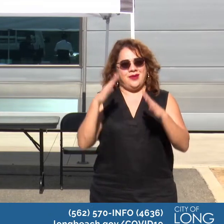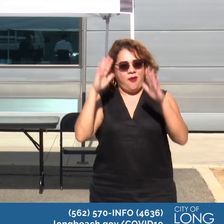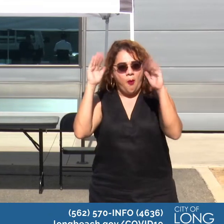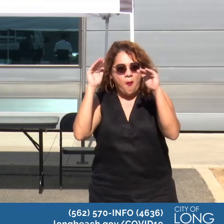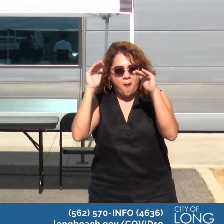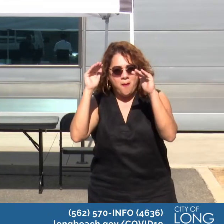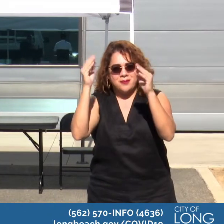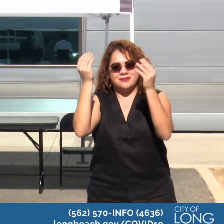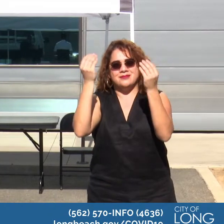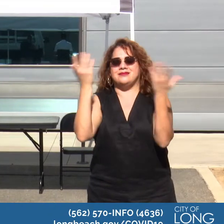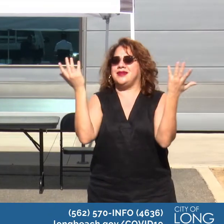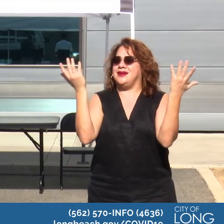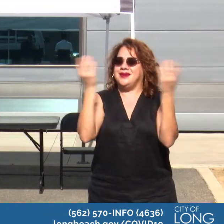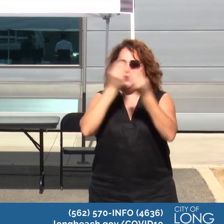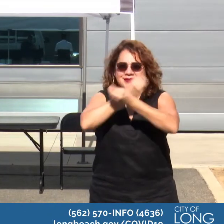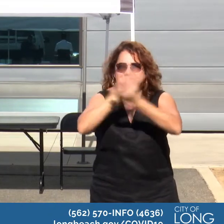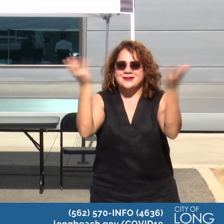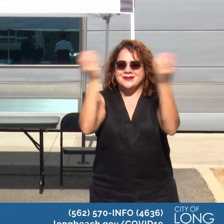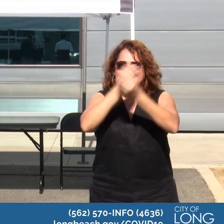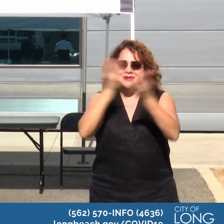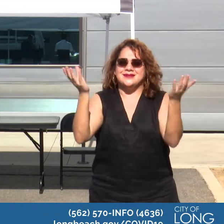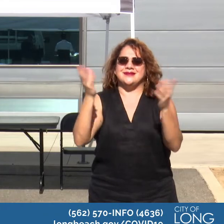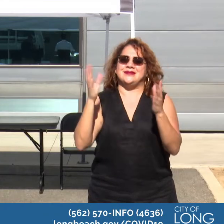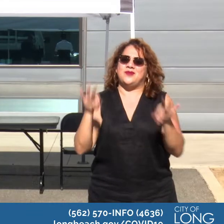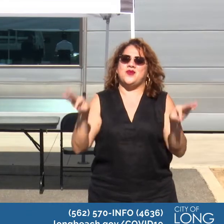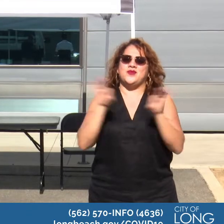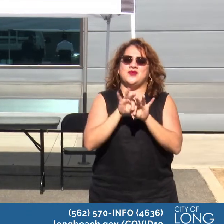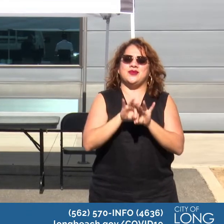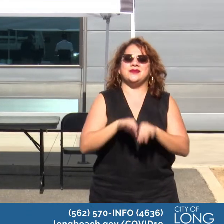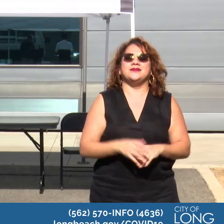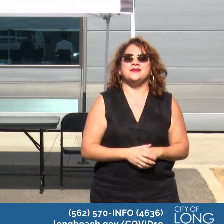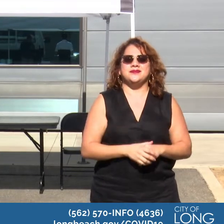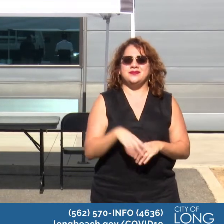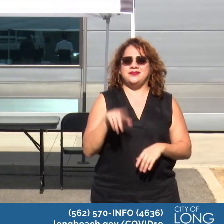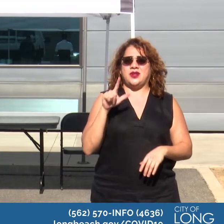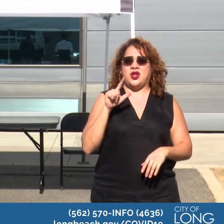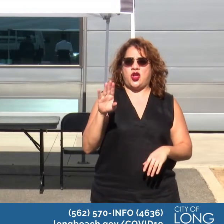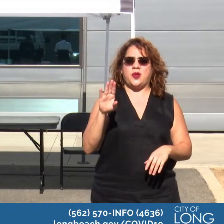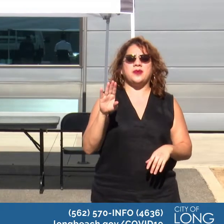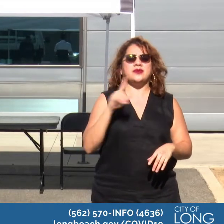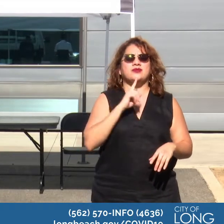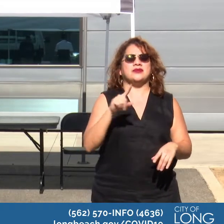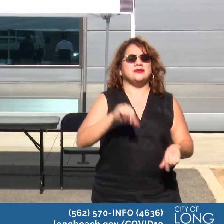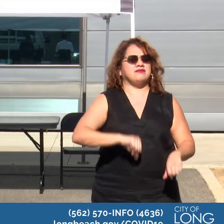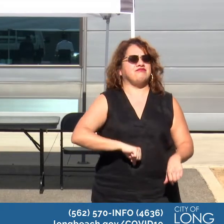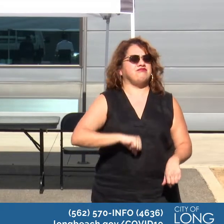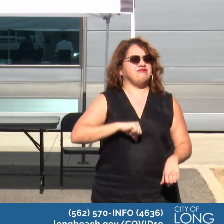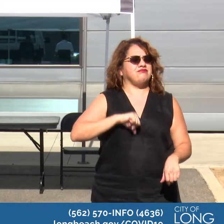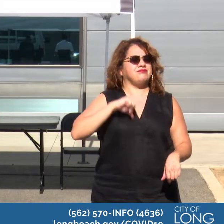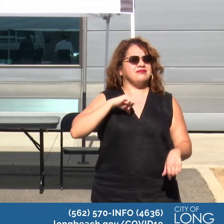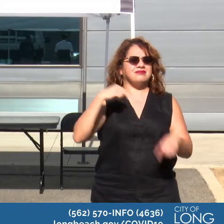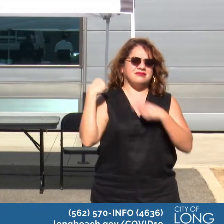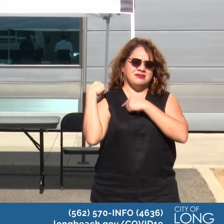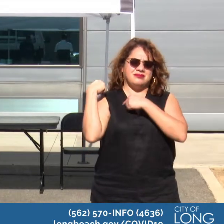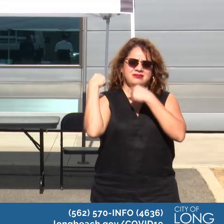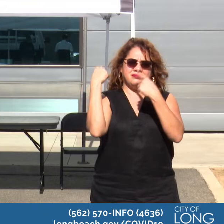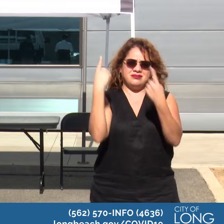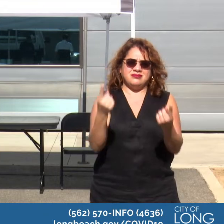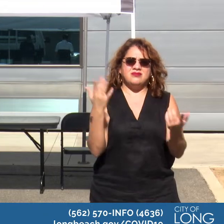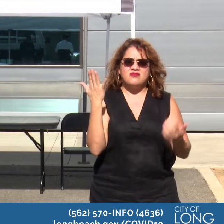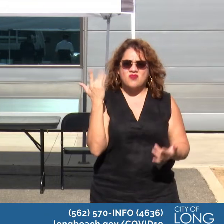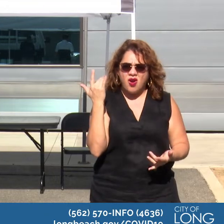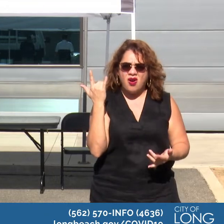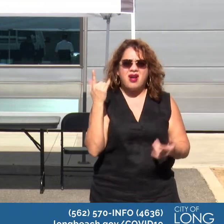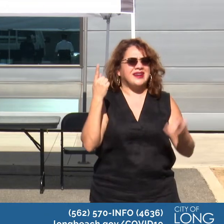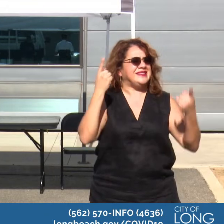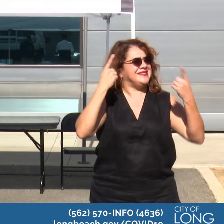vaccine rollout, which I would say here in Long Beach has been something we're very proud of and quite successful. Let